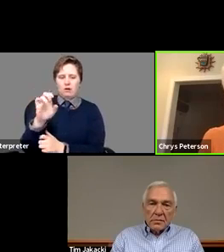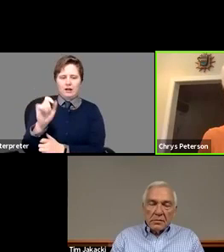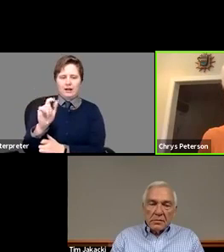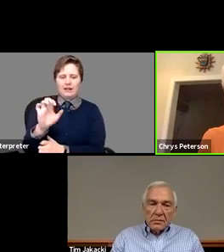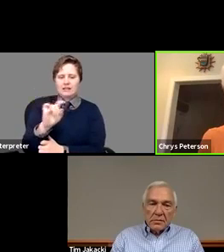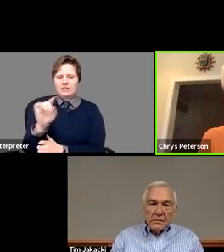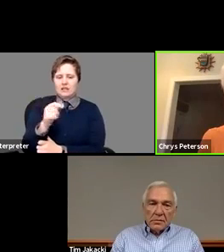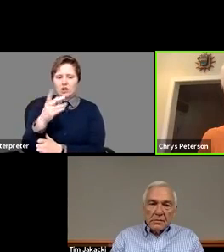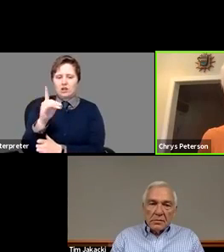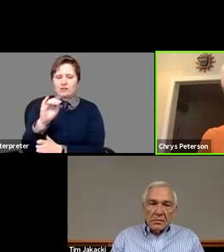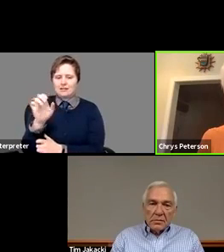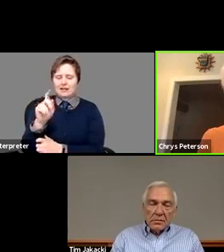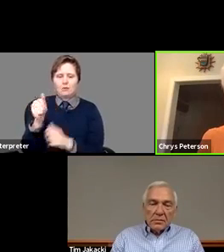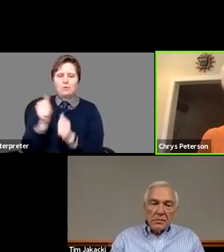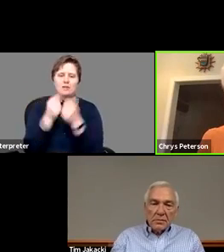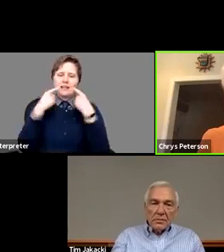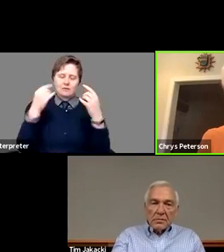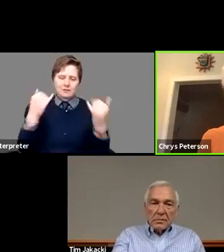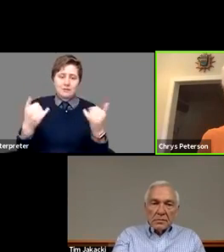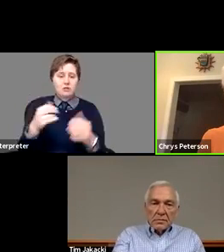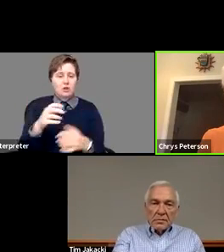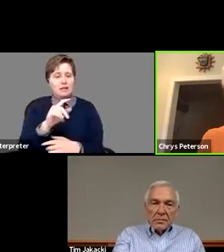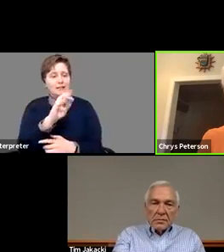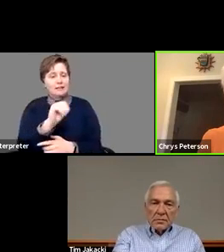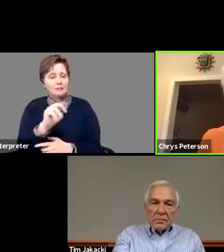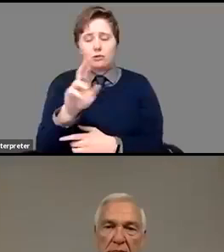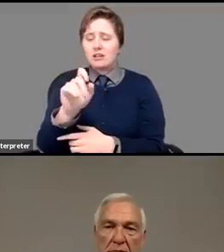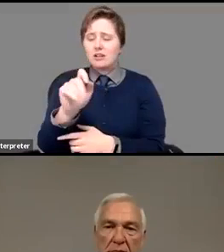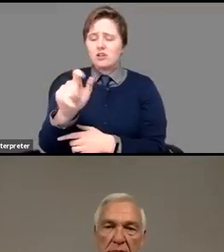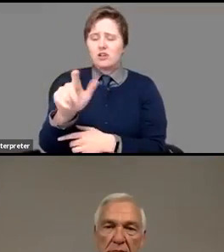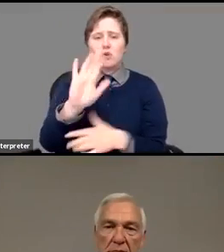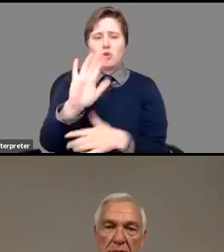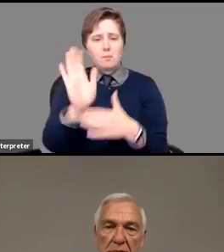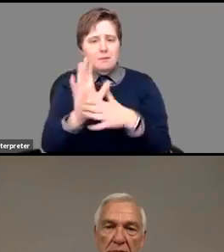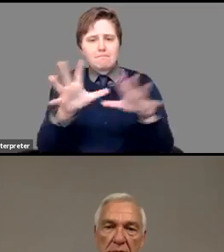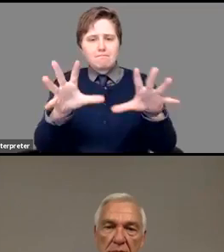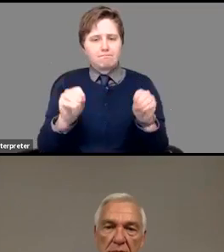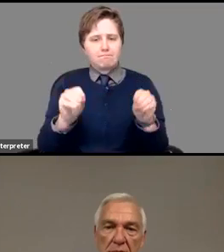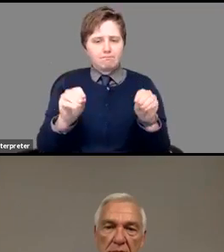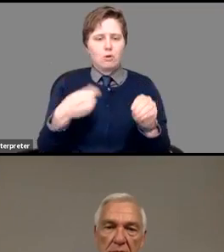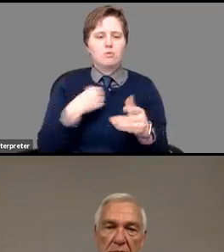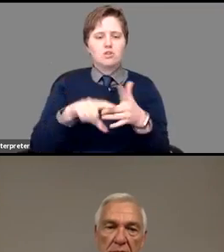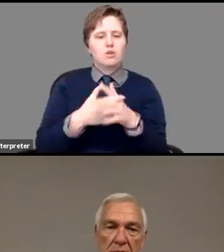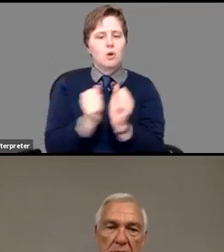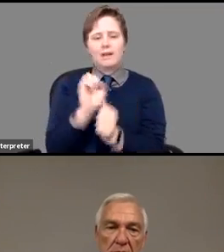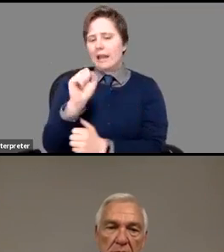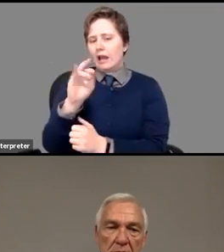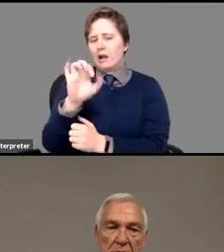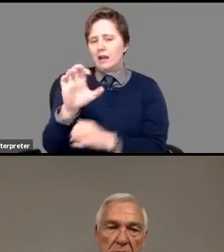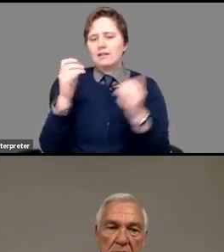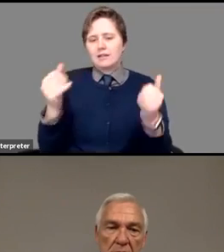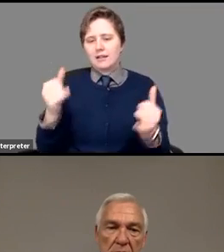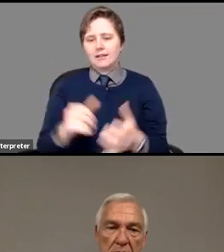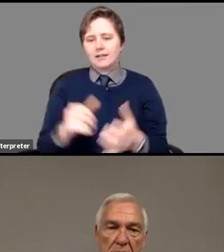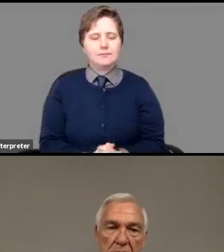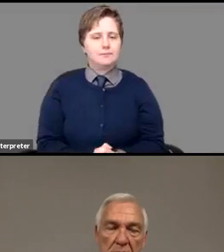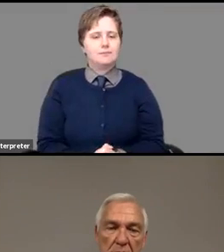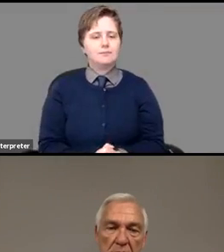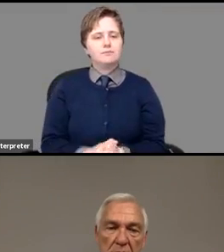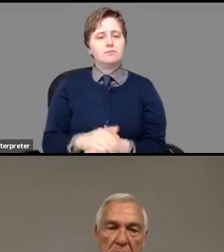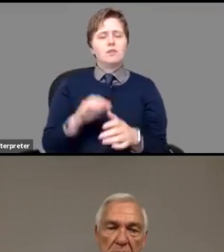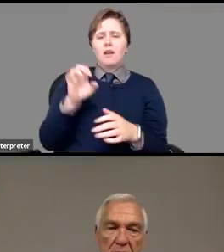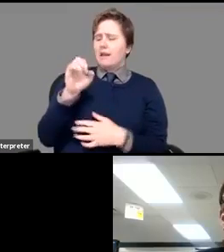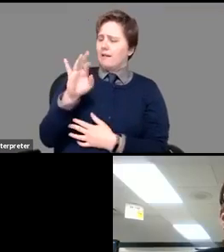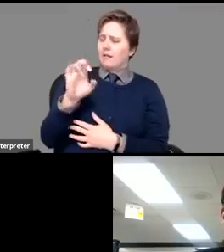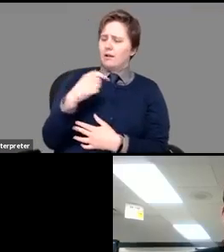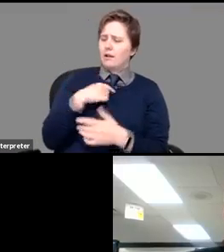Tim and Rachel, if you would please turn your cameras off. We'll start with Eric today. And Eric, we want to